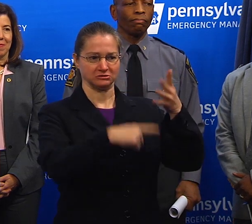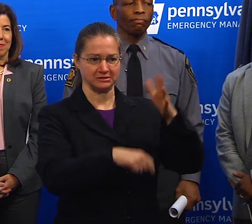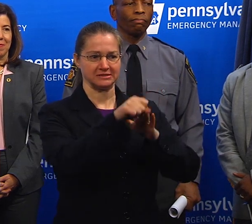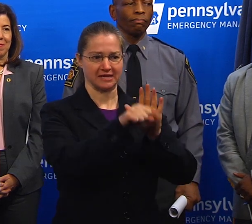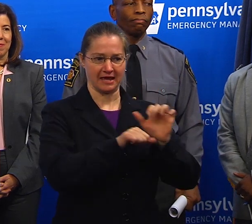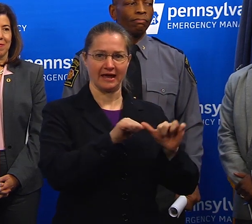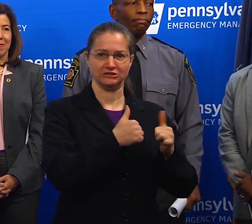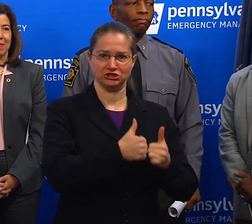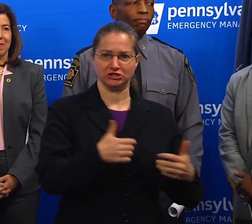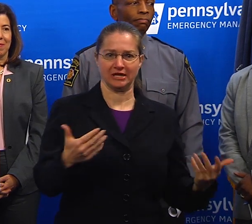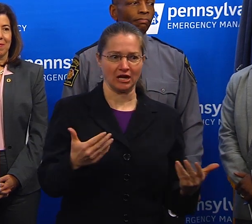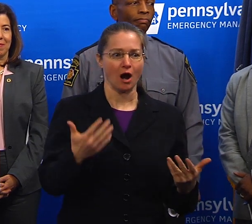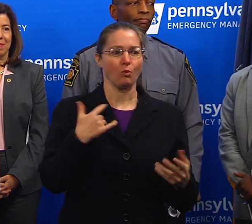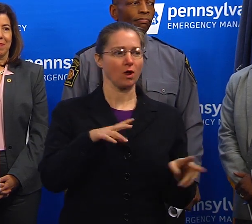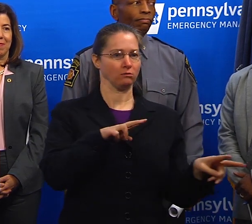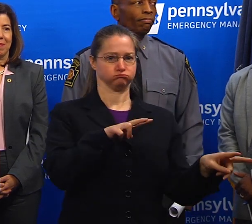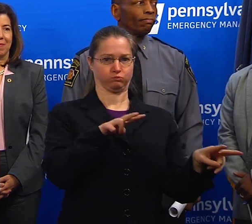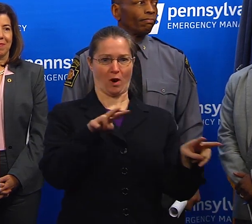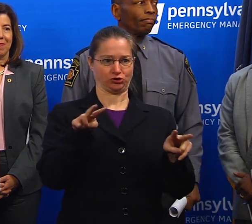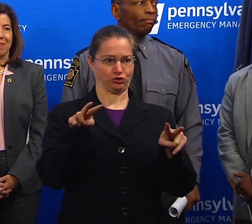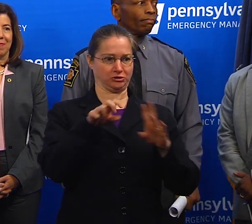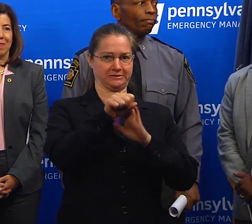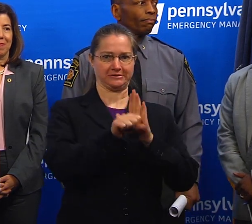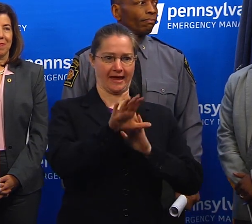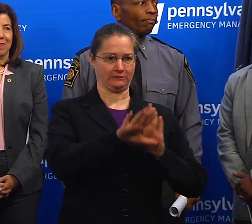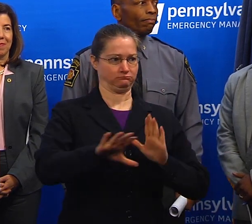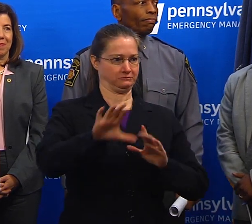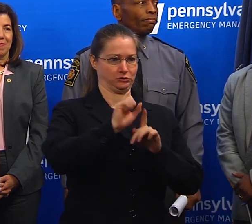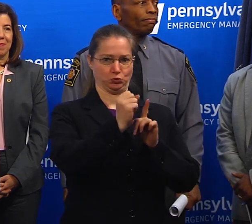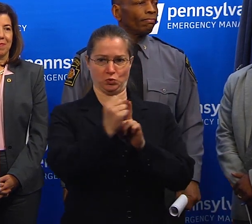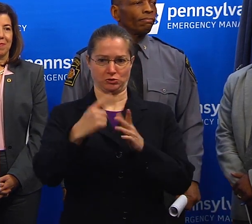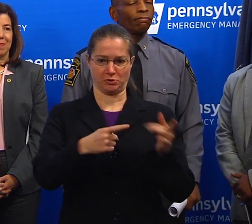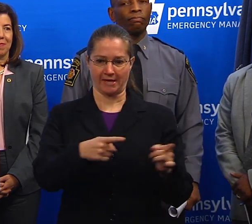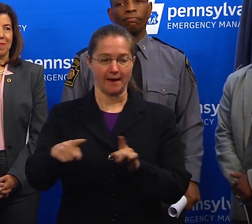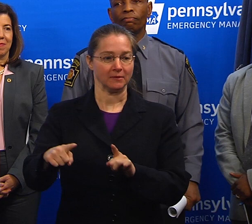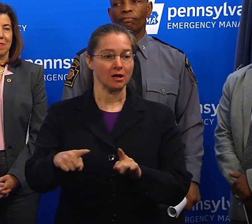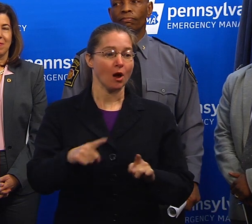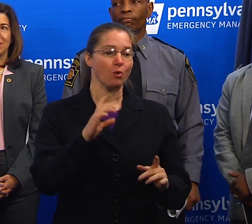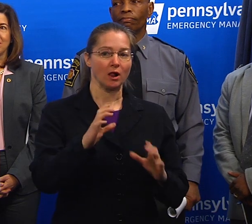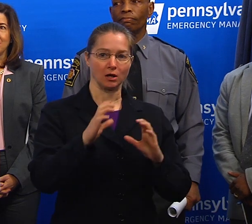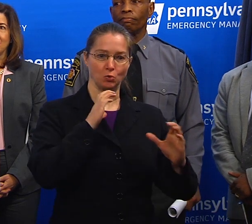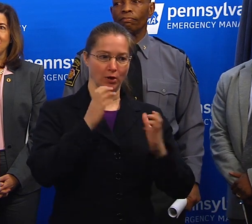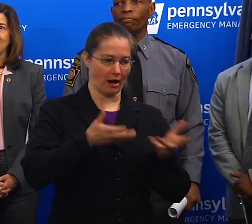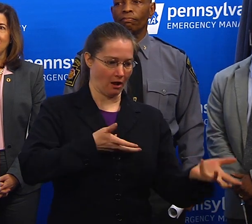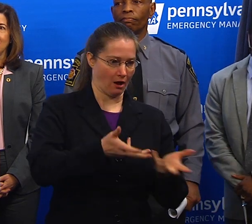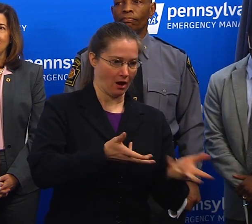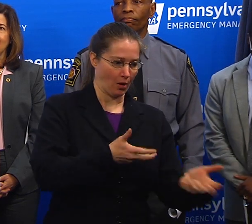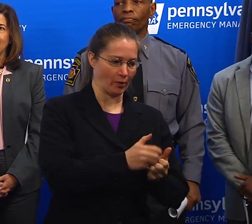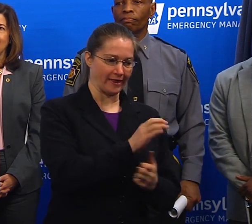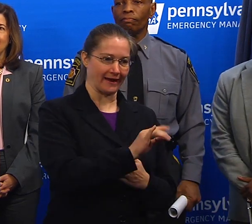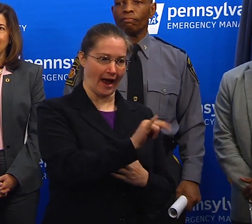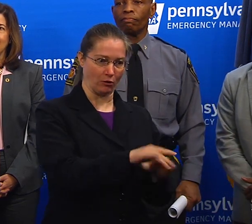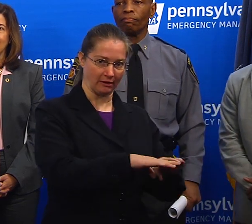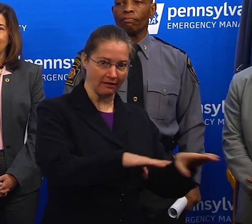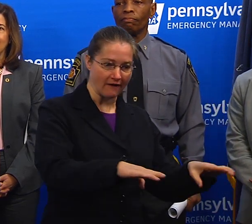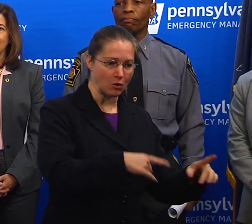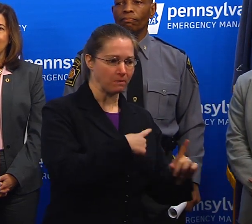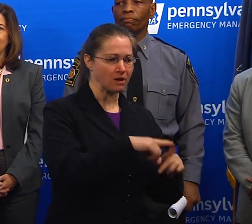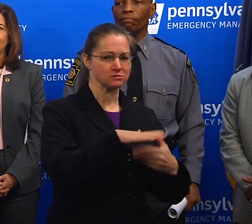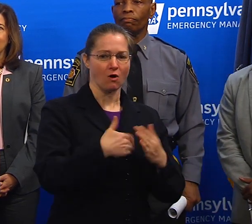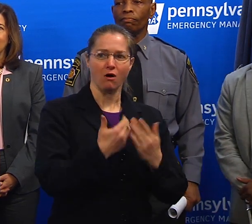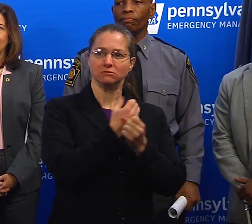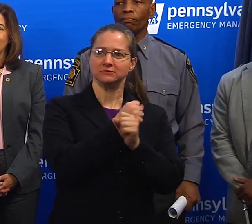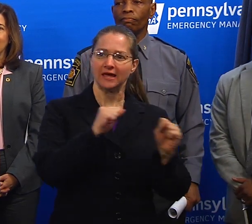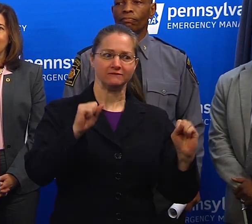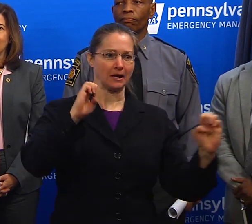are going to be monitoring conditions across the state, communicating with their counterparts at the county level, and collaborating with all safety and